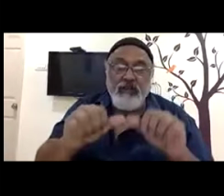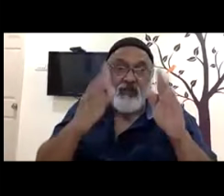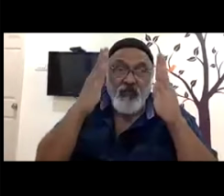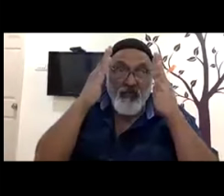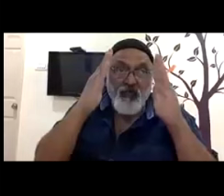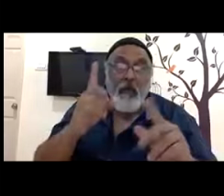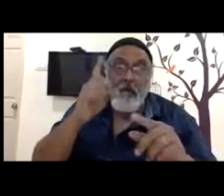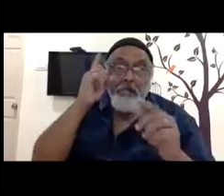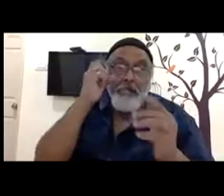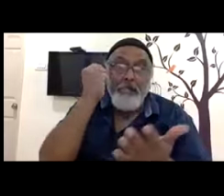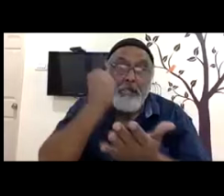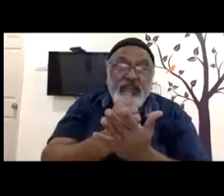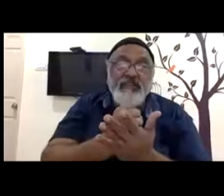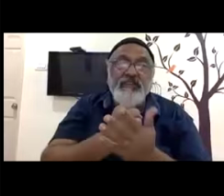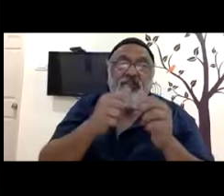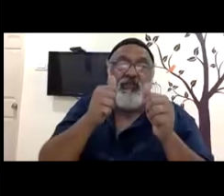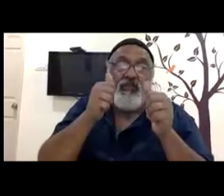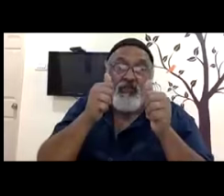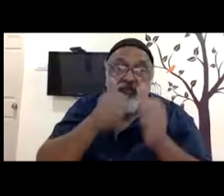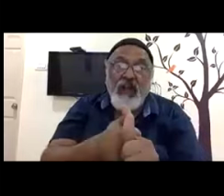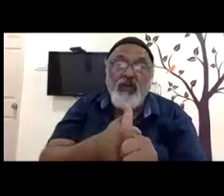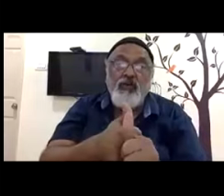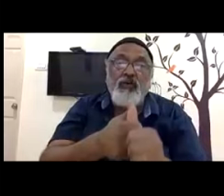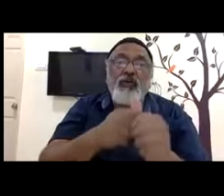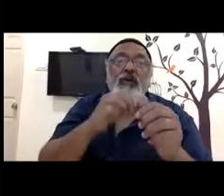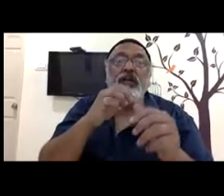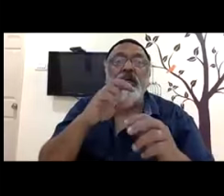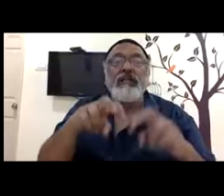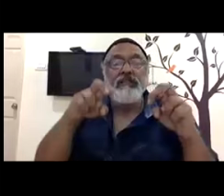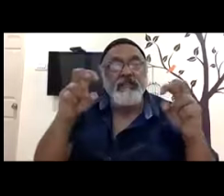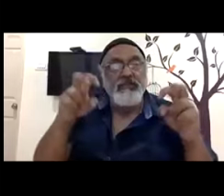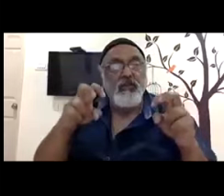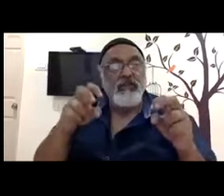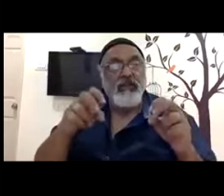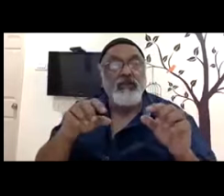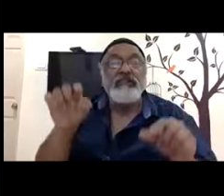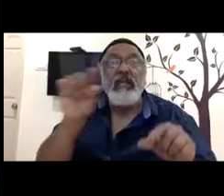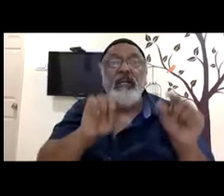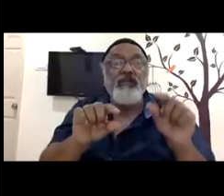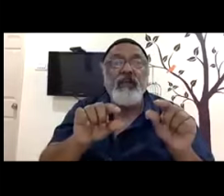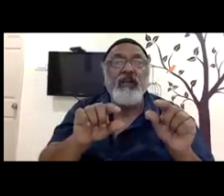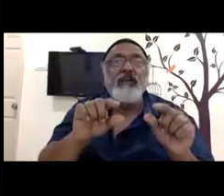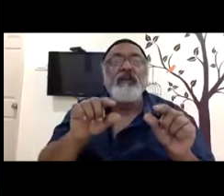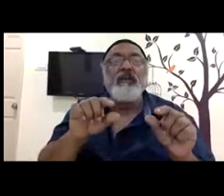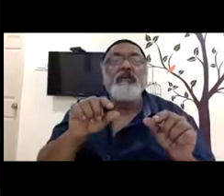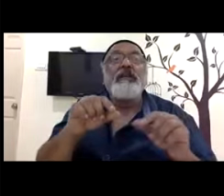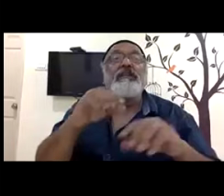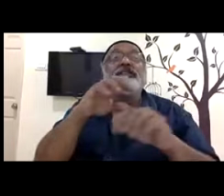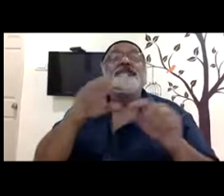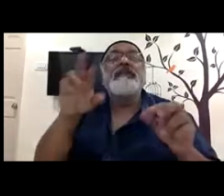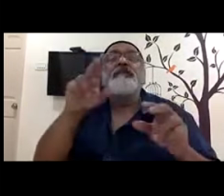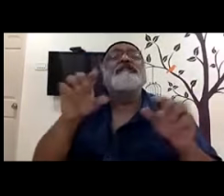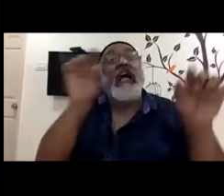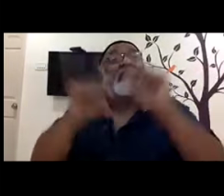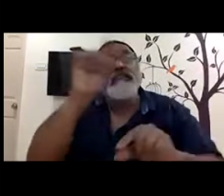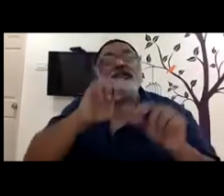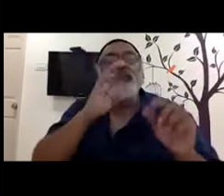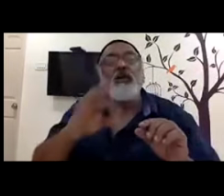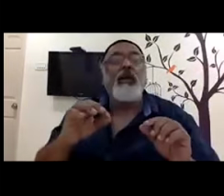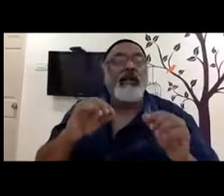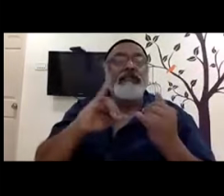has to follow when they are doing research. So the word scientific here does not really adhere to the discipline